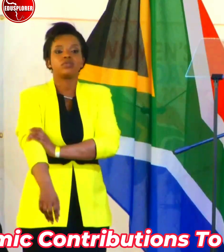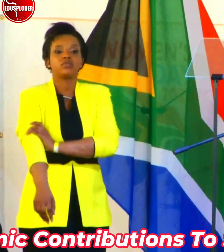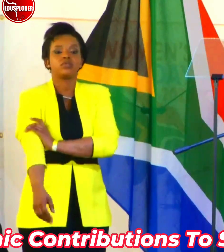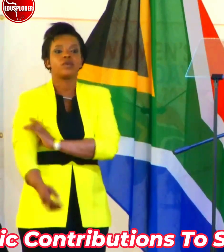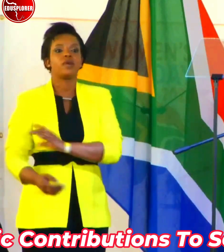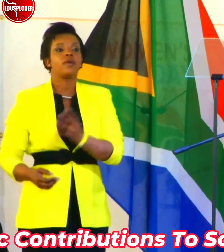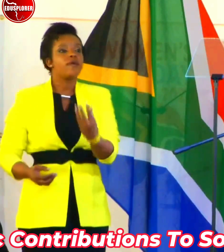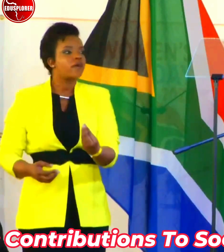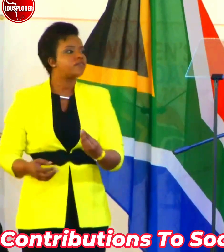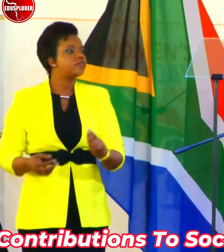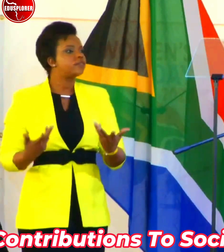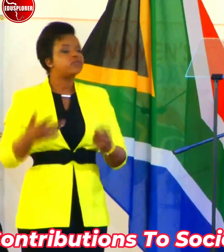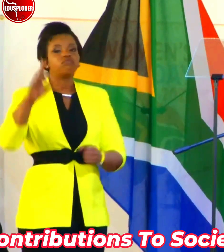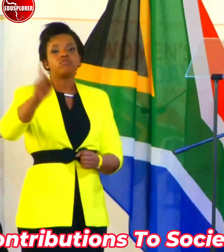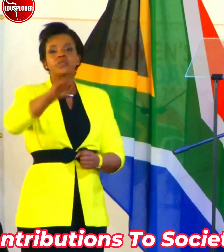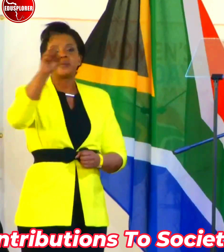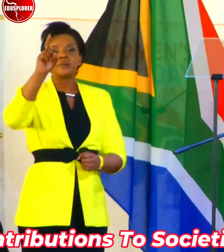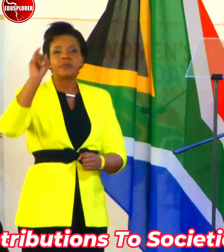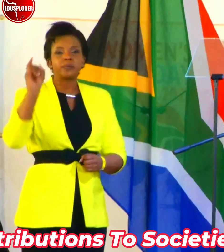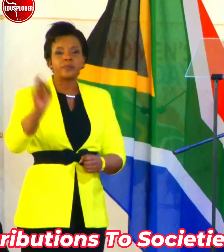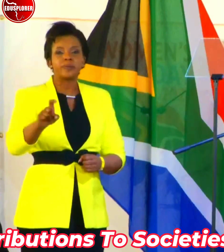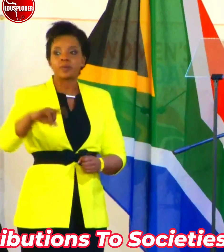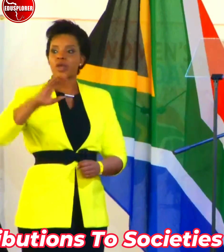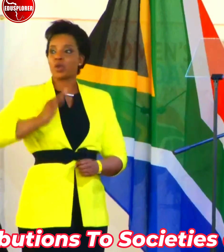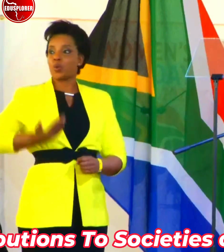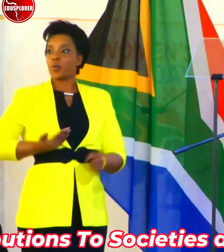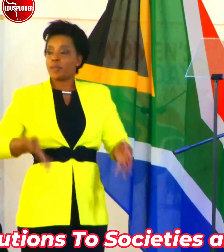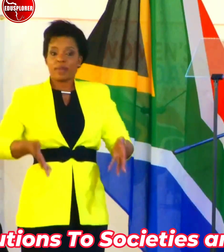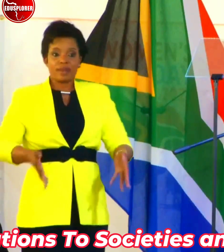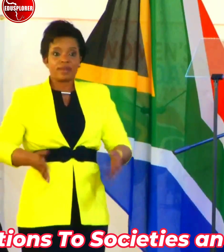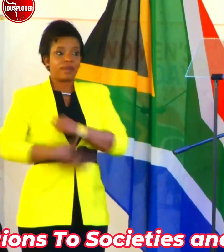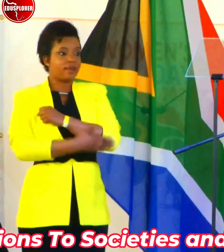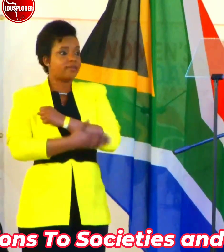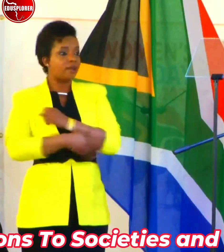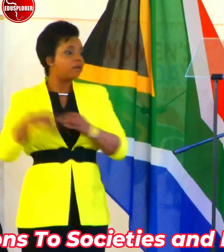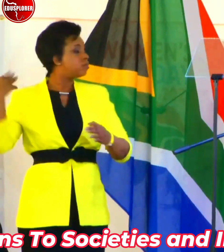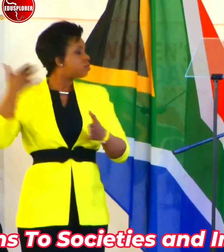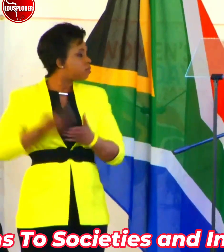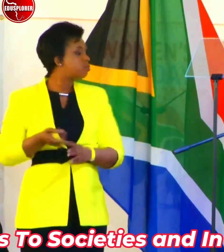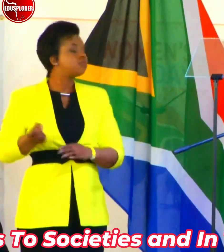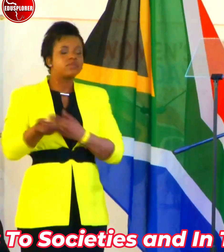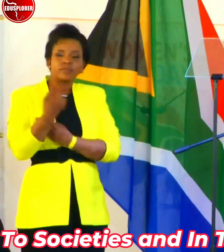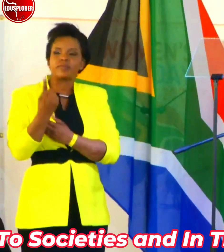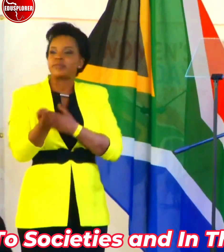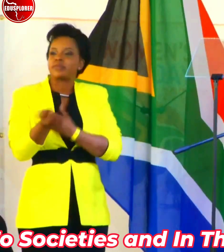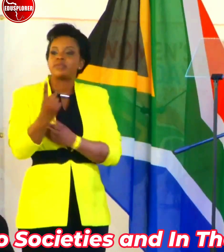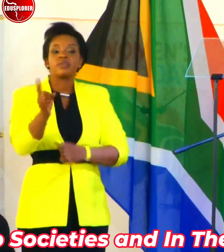the question that the women of our country have raised repeatedly, and this is